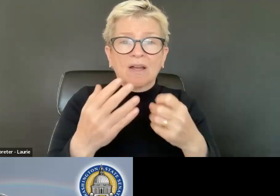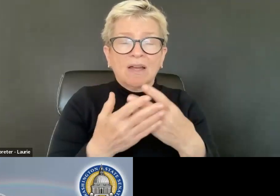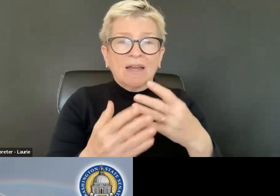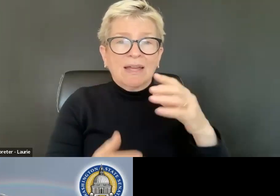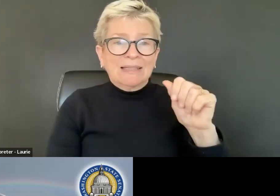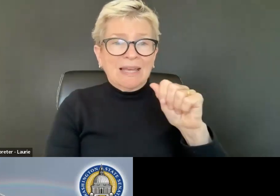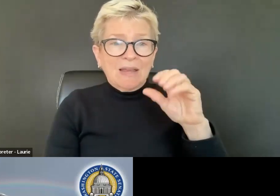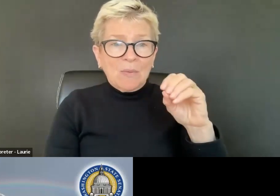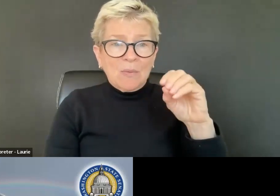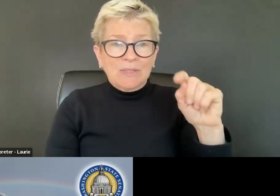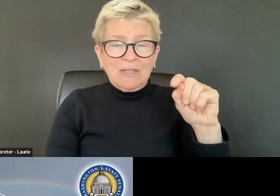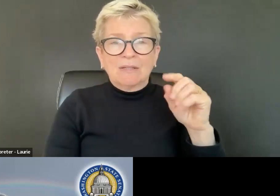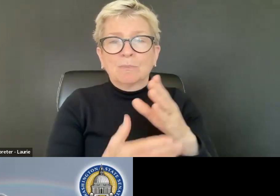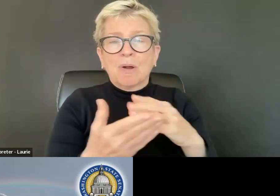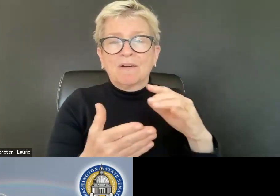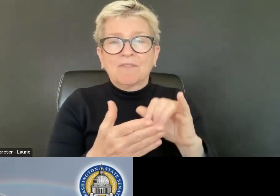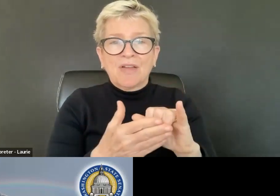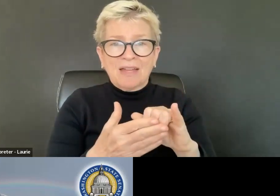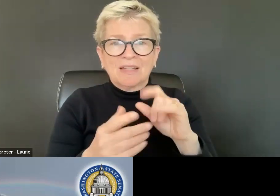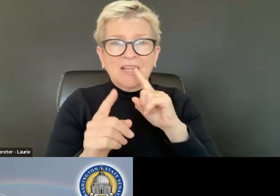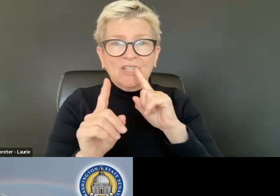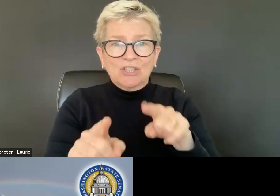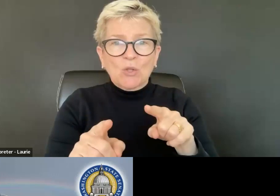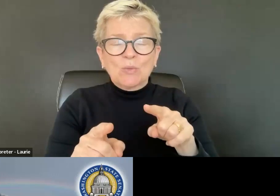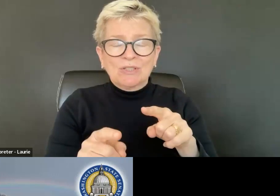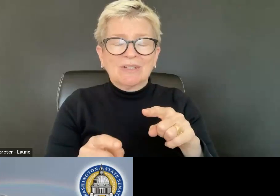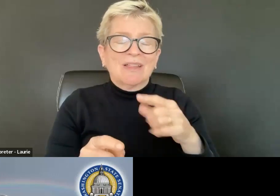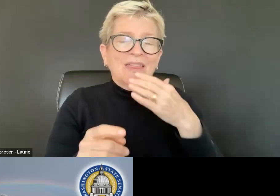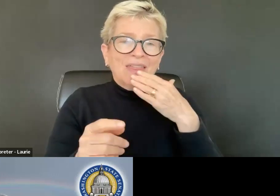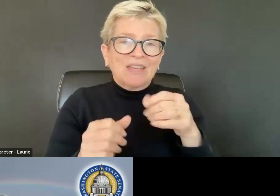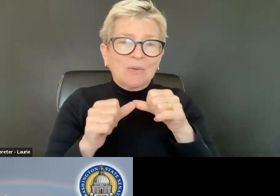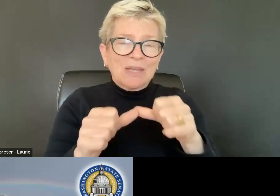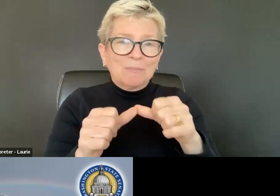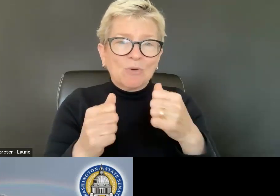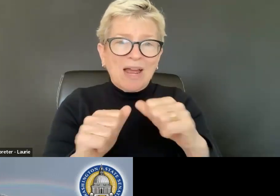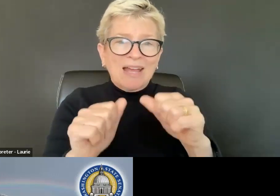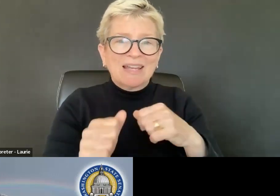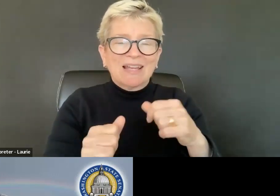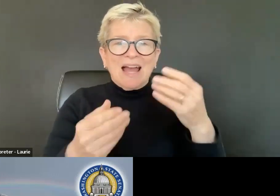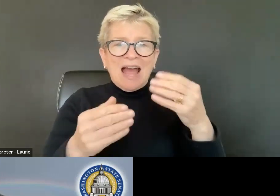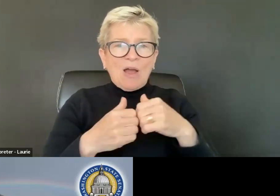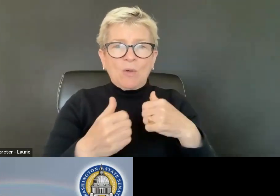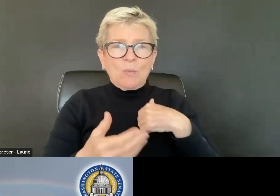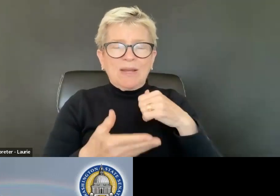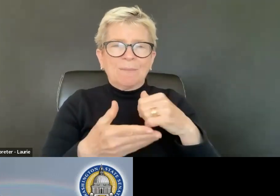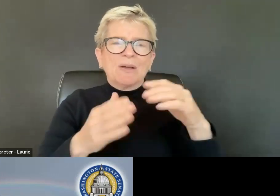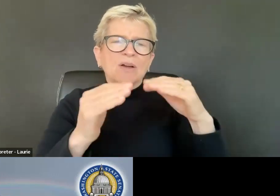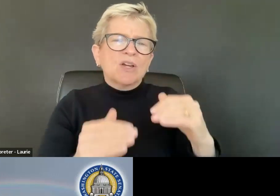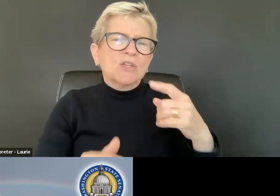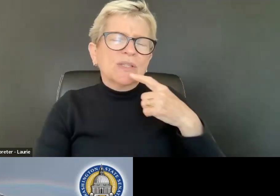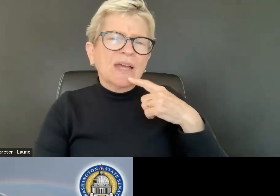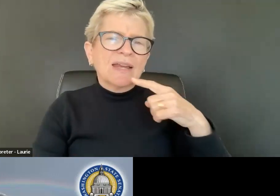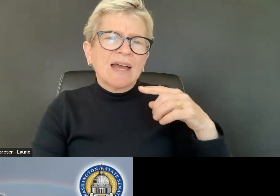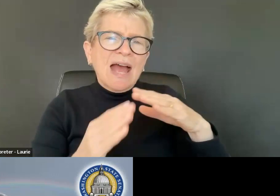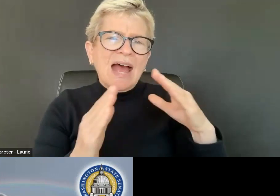solution. So thank you. Keep trying. Let us know how we can help. You mentioned something about housing vouchers as part of Blake. I